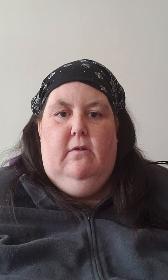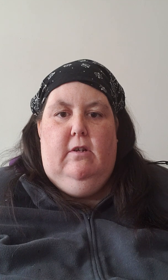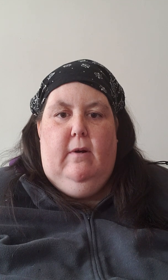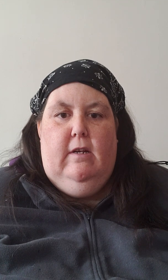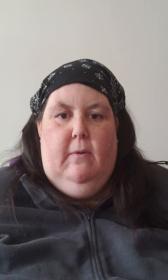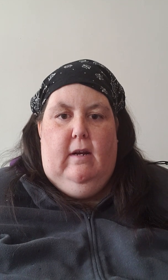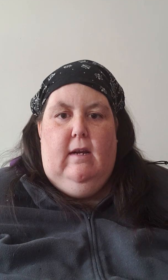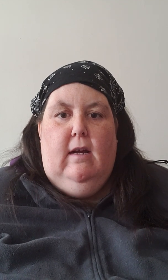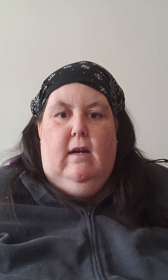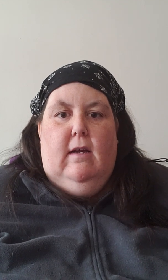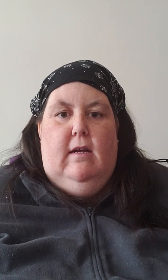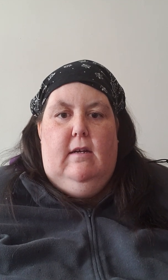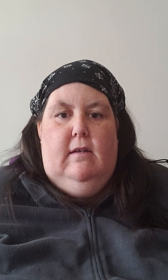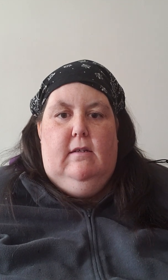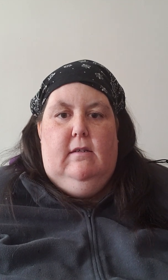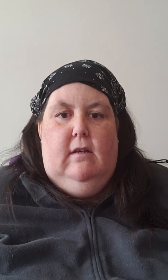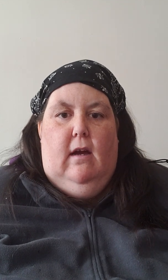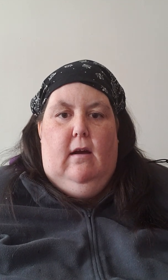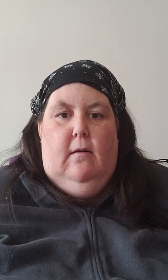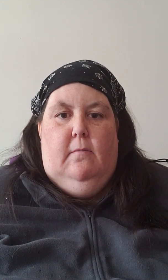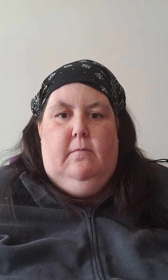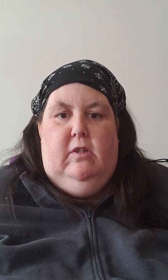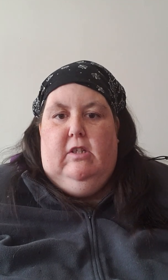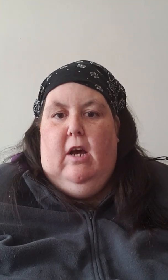in 2020 is just help